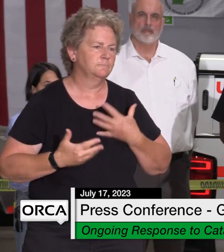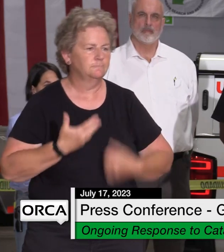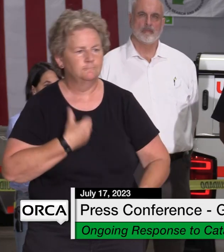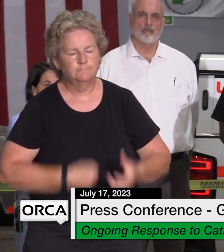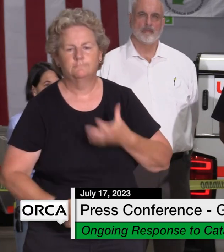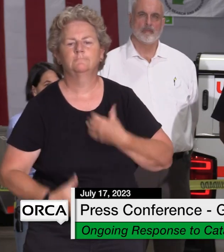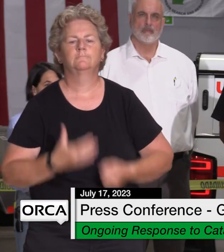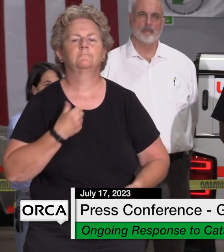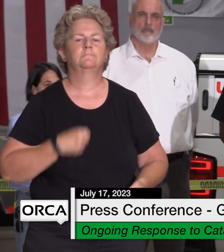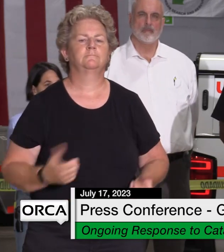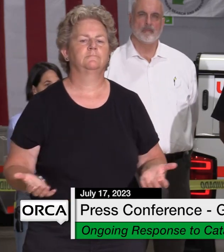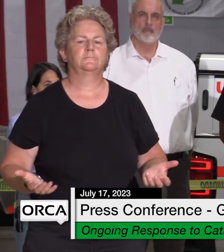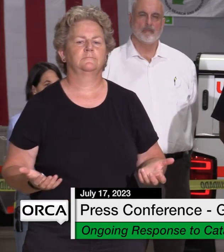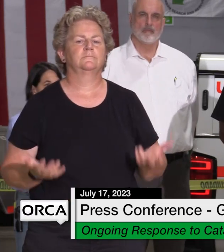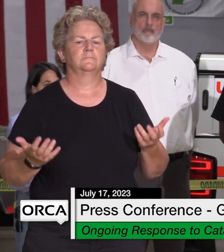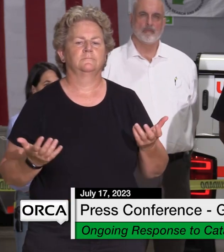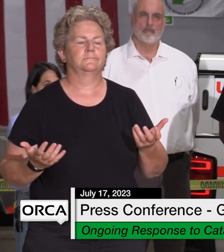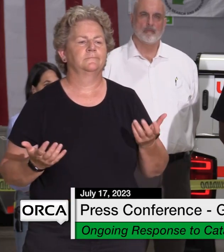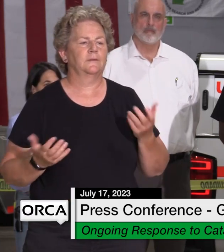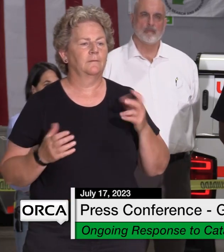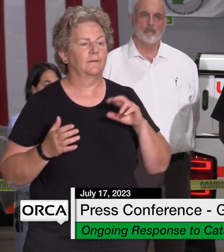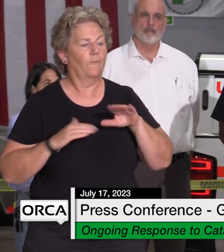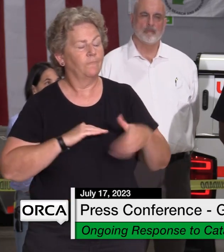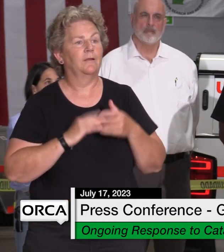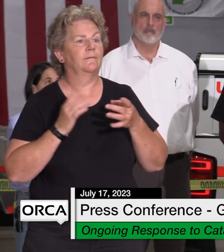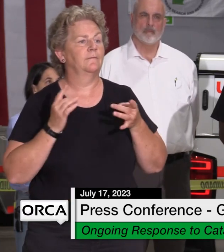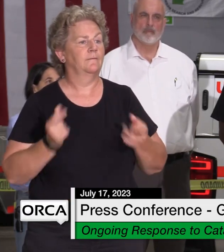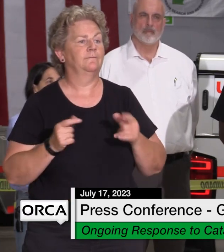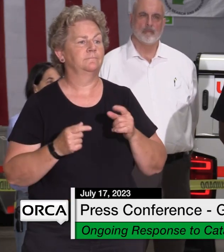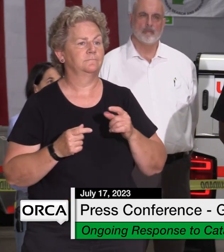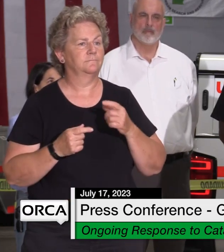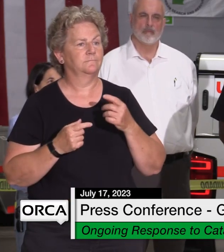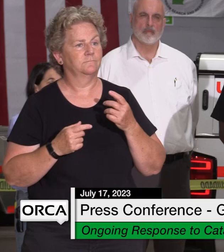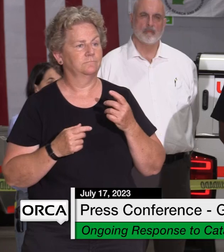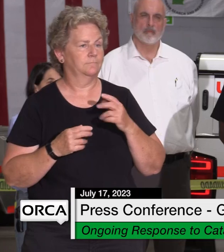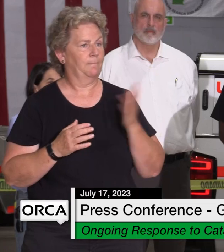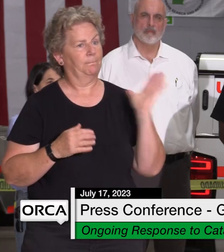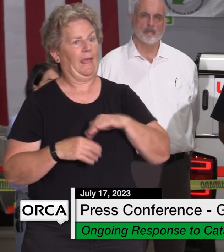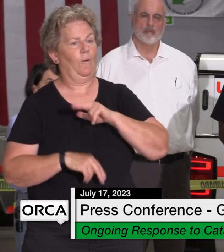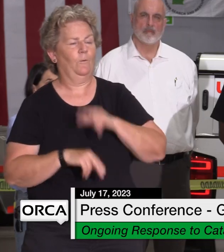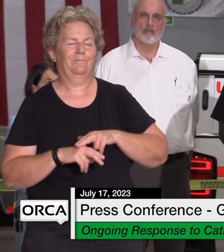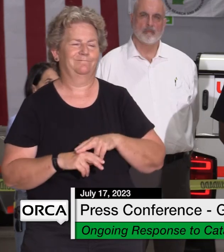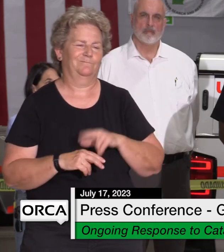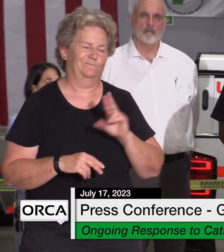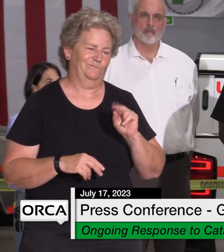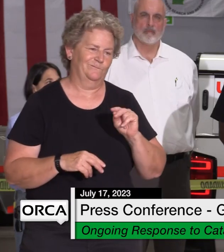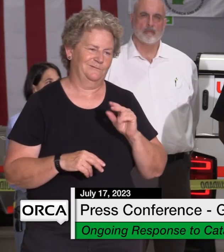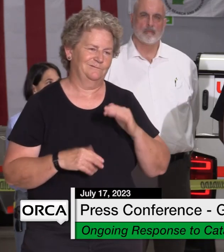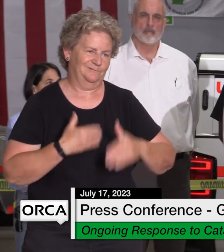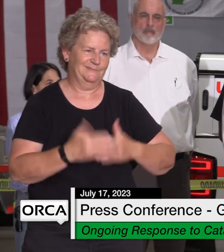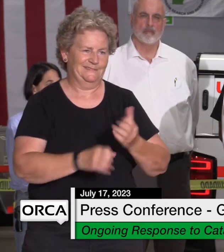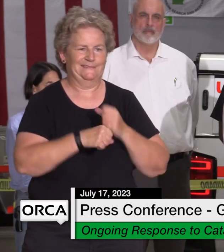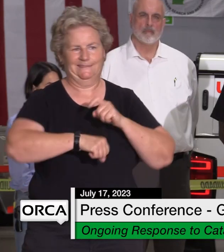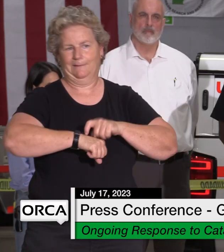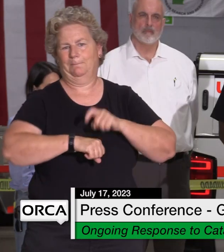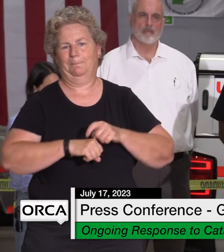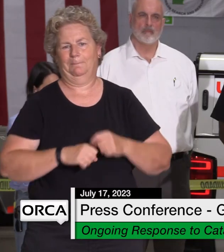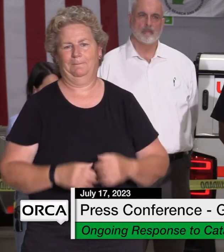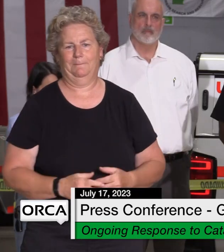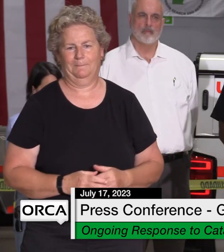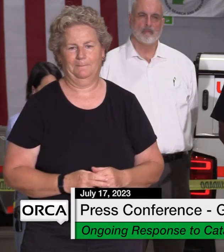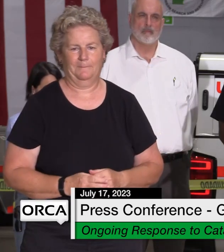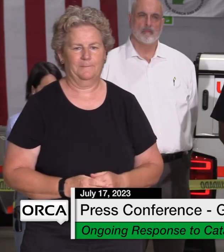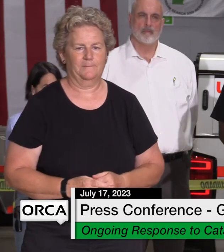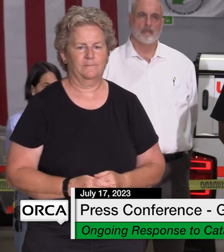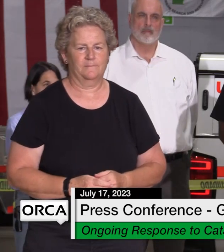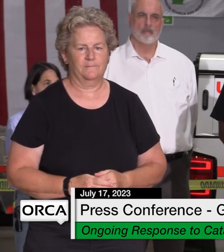impacted Vermonter to know we're in this with you until the end of this long road ahead. My team and I will continue to